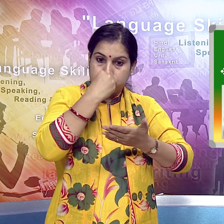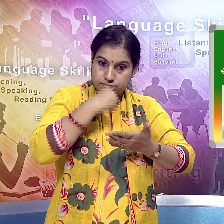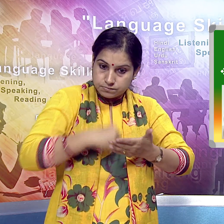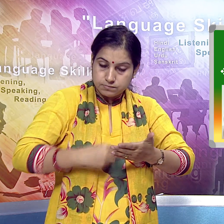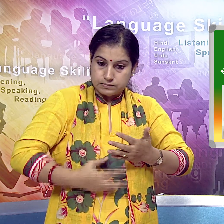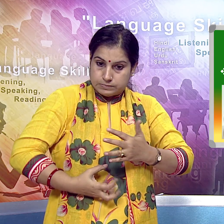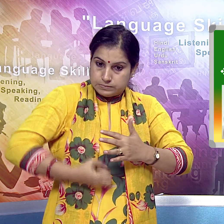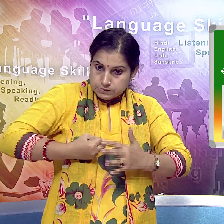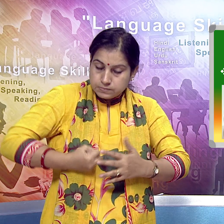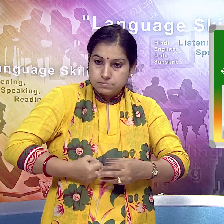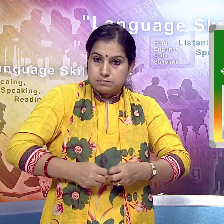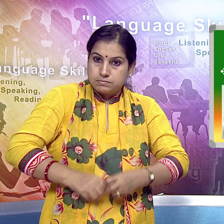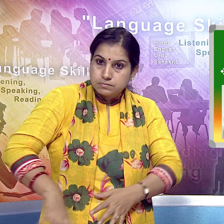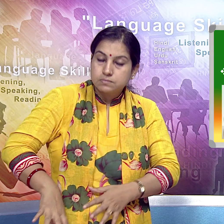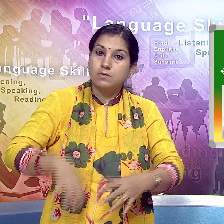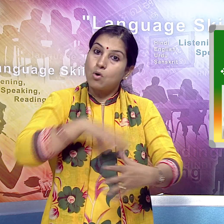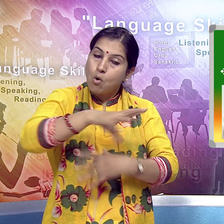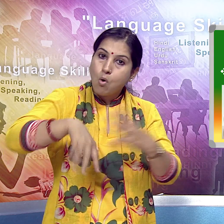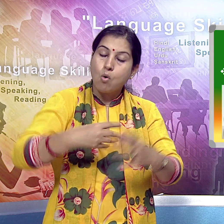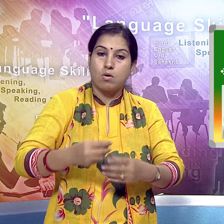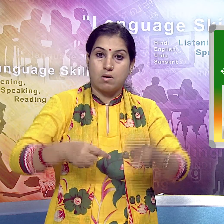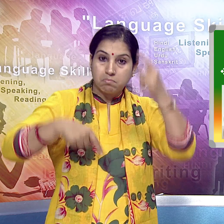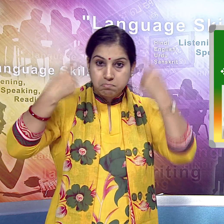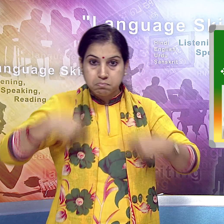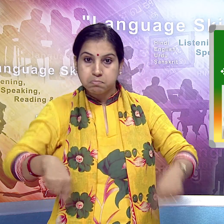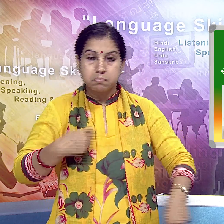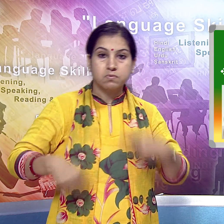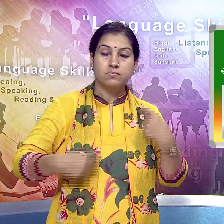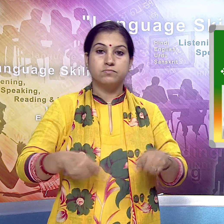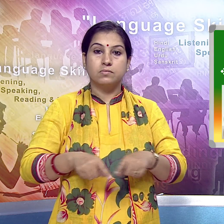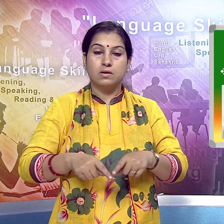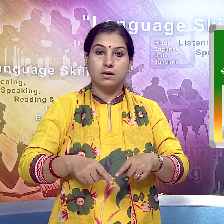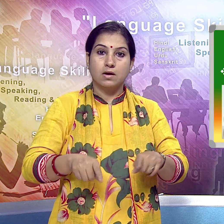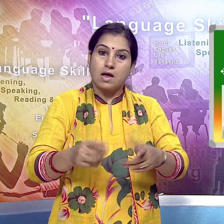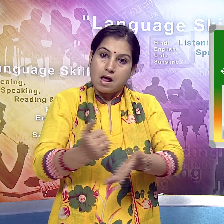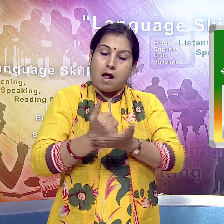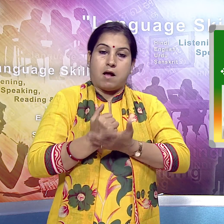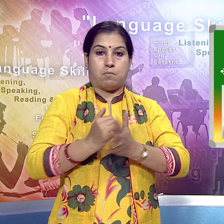absorption, and transportation of nutrients in the body.